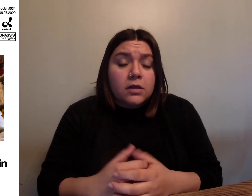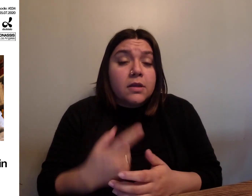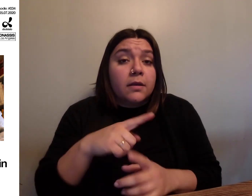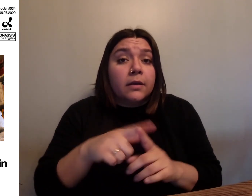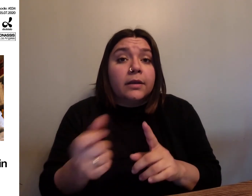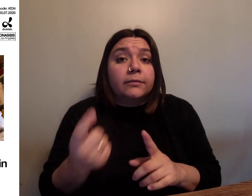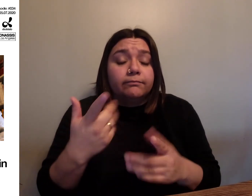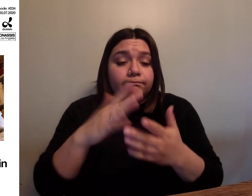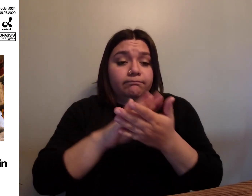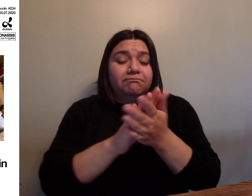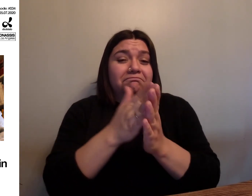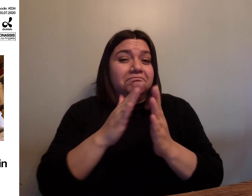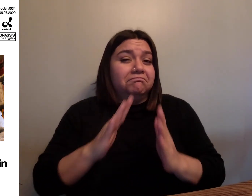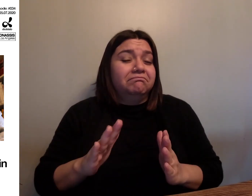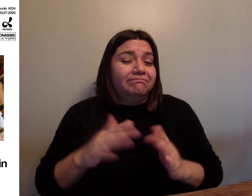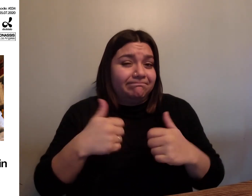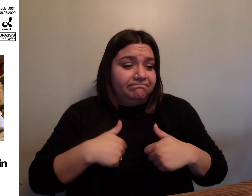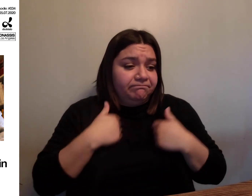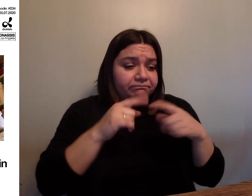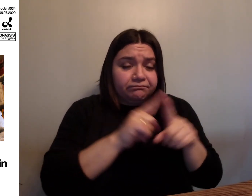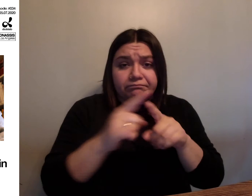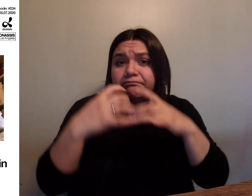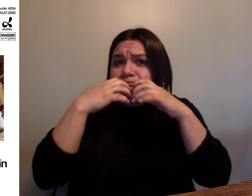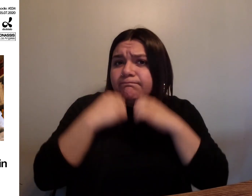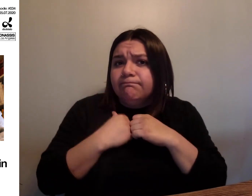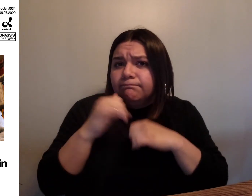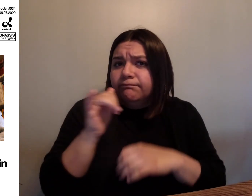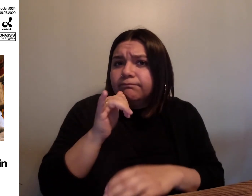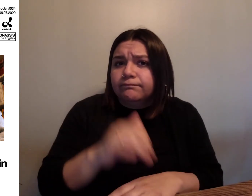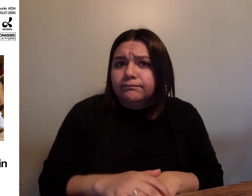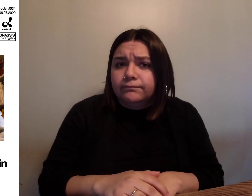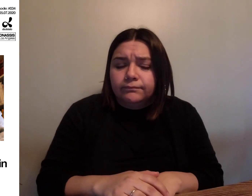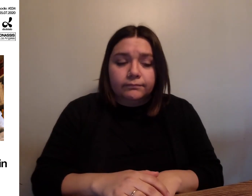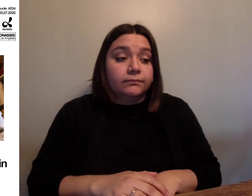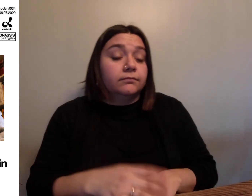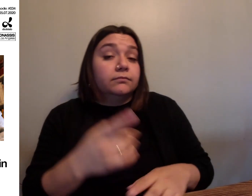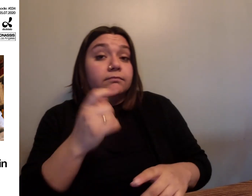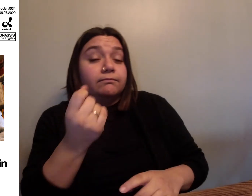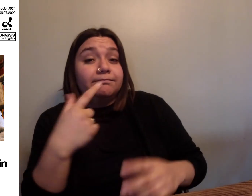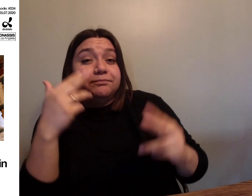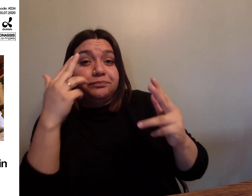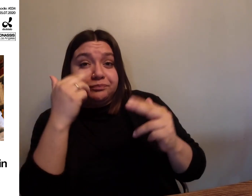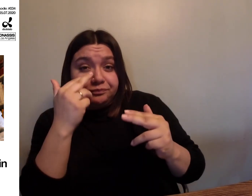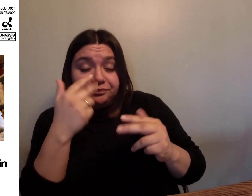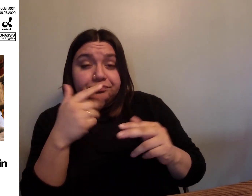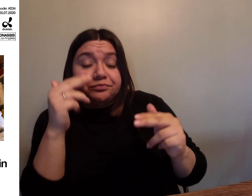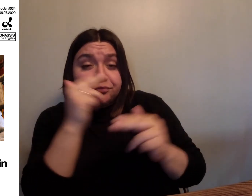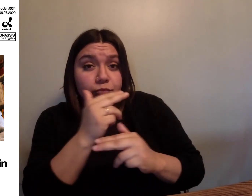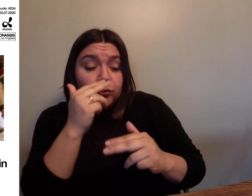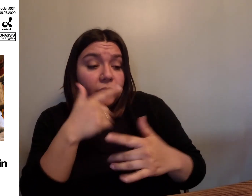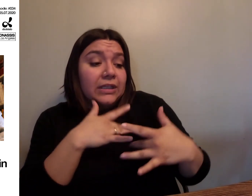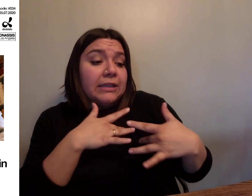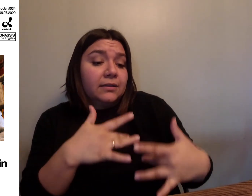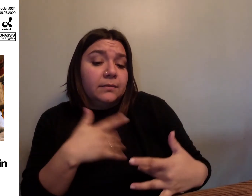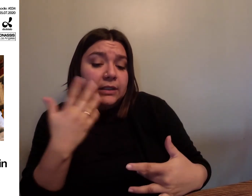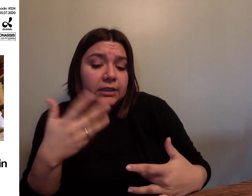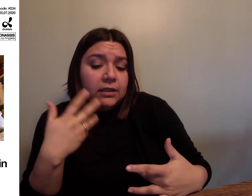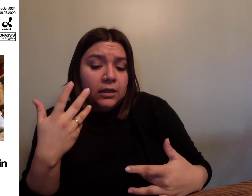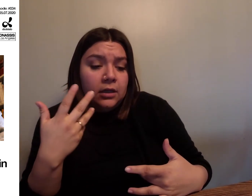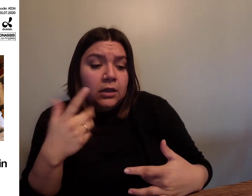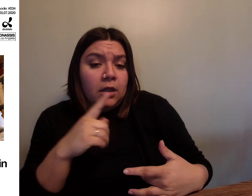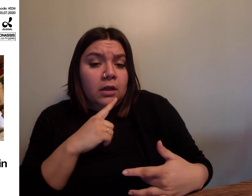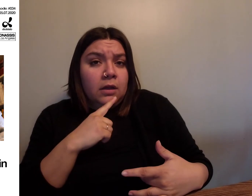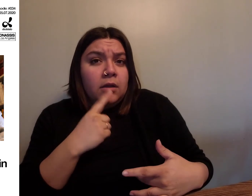a serene life is also valuable. And humor has so often been what